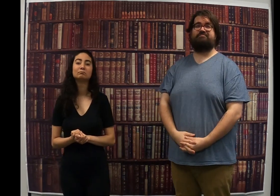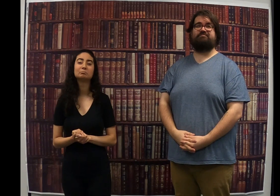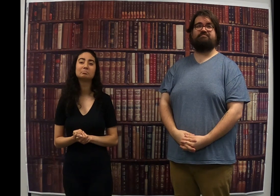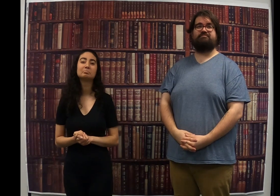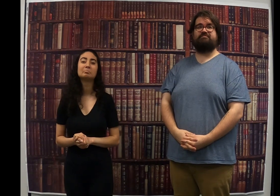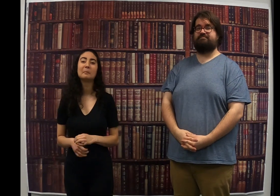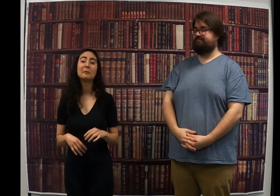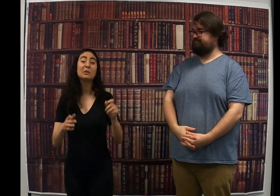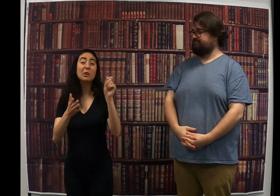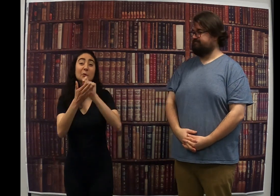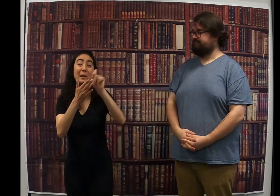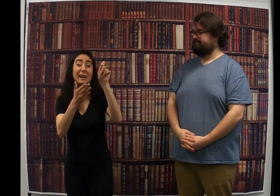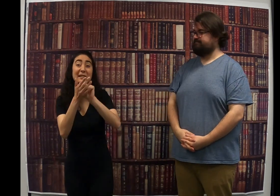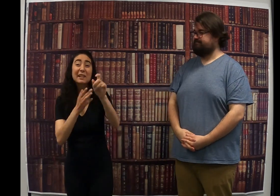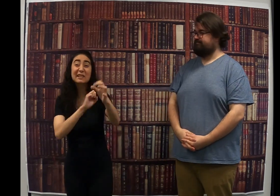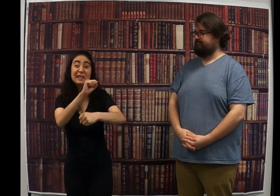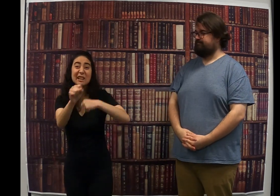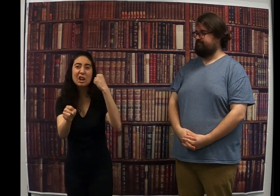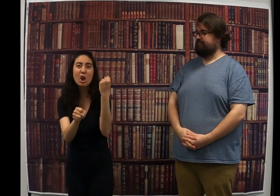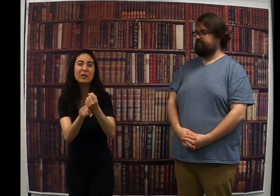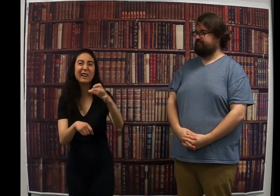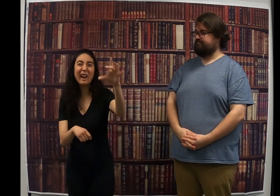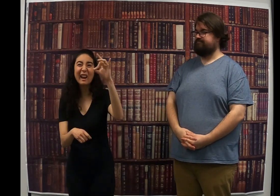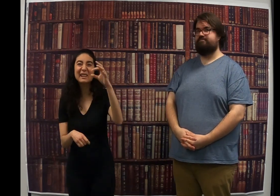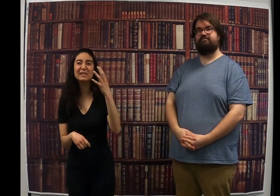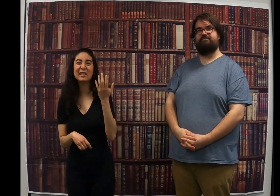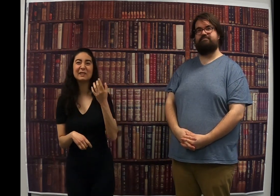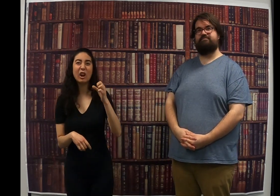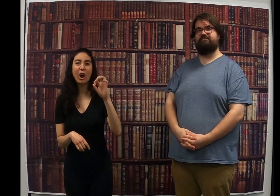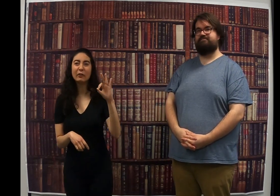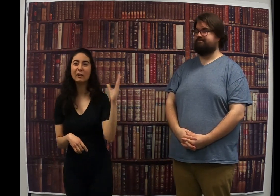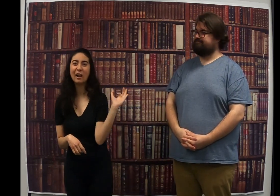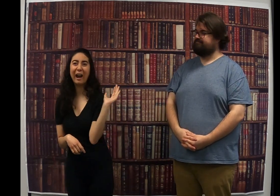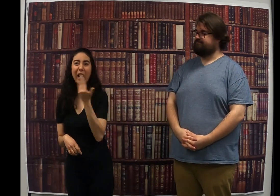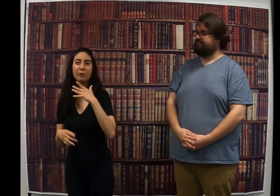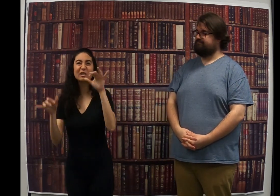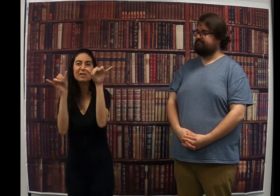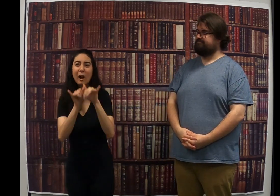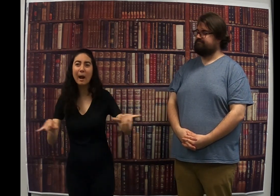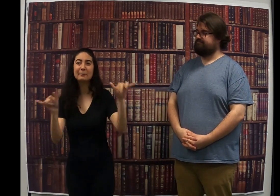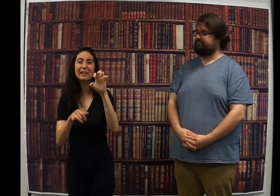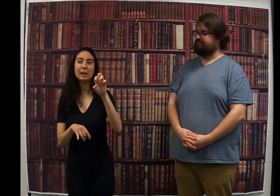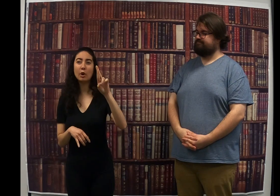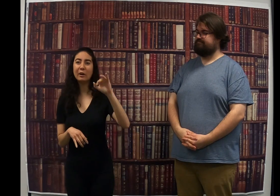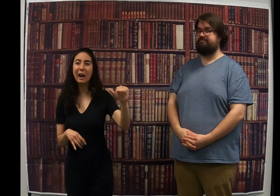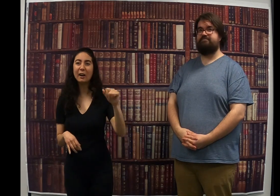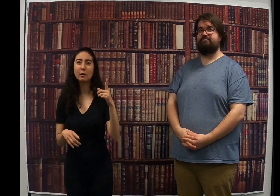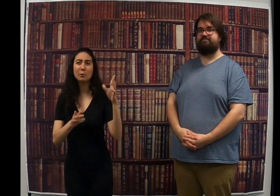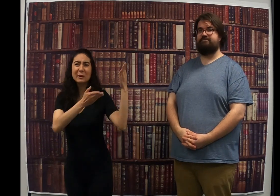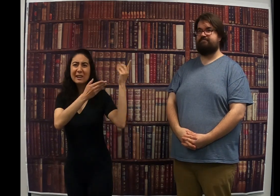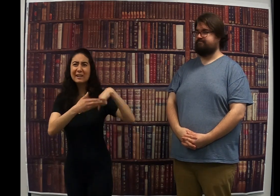Written in year 8 of our common era, we bring you the tragedy of